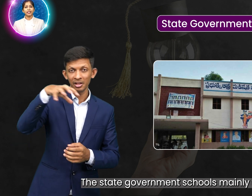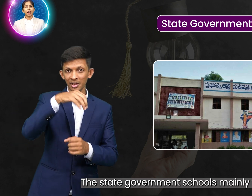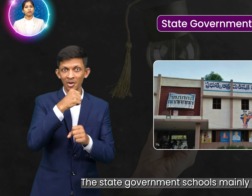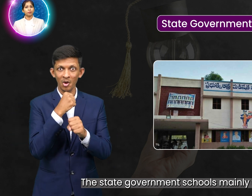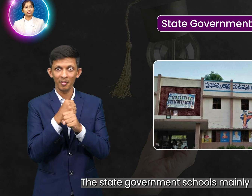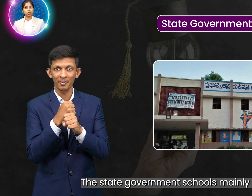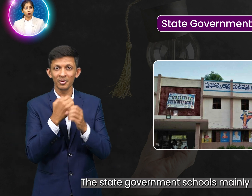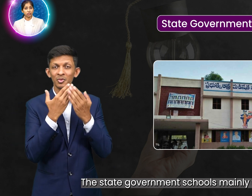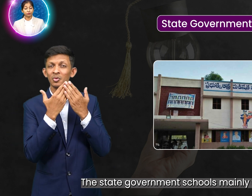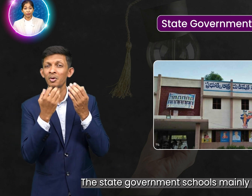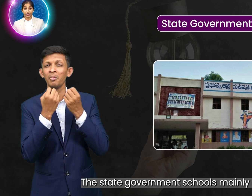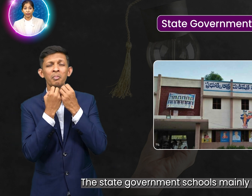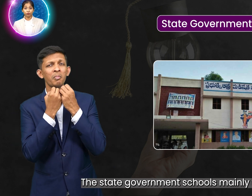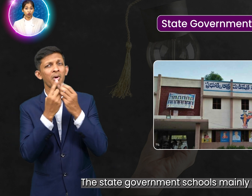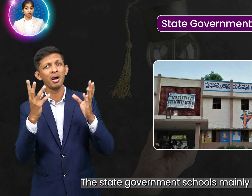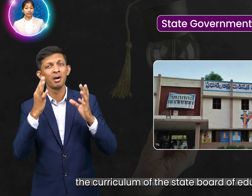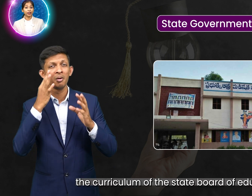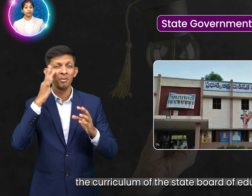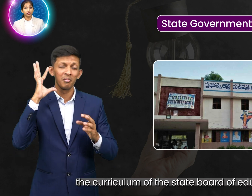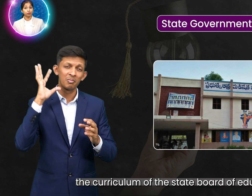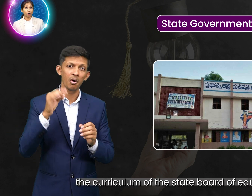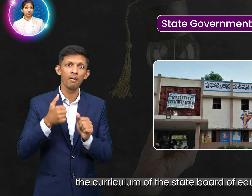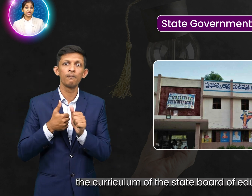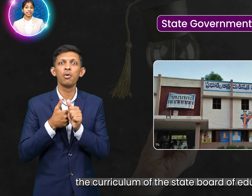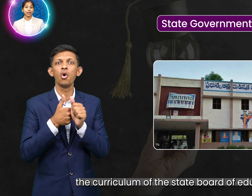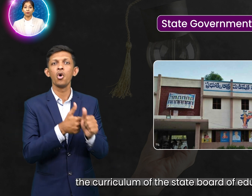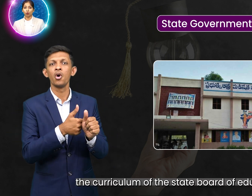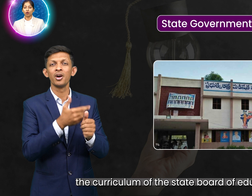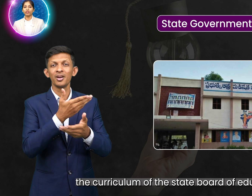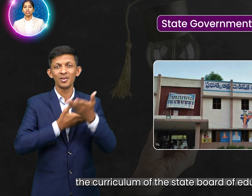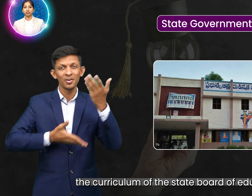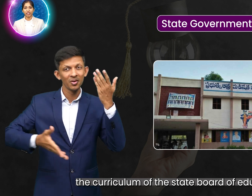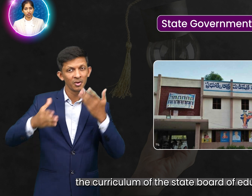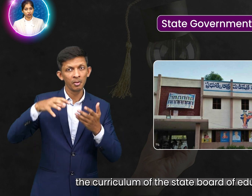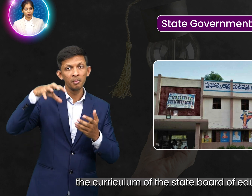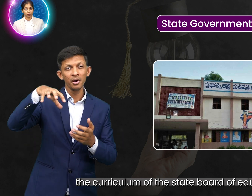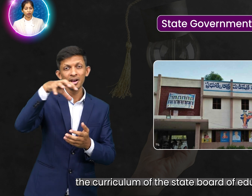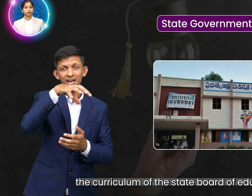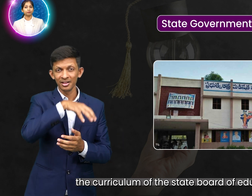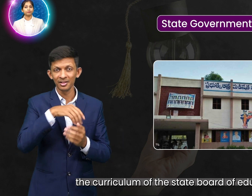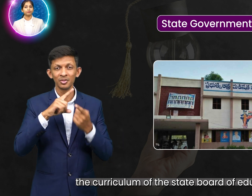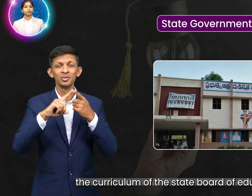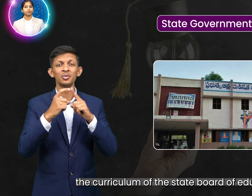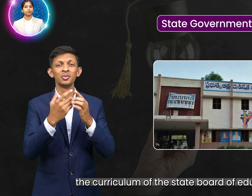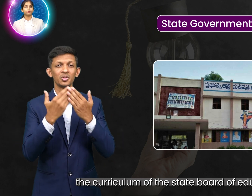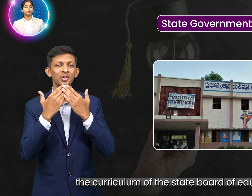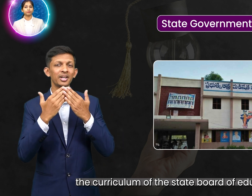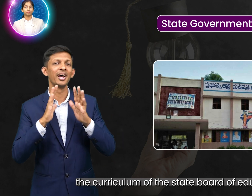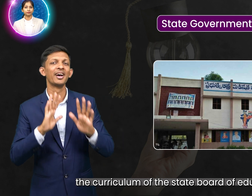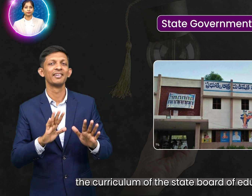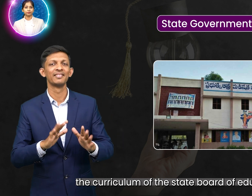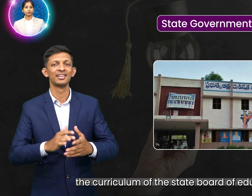The state government schools mainly follow the curriculum of the State Board of Education.